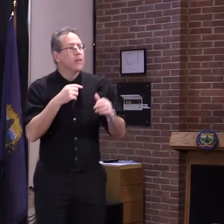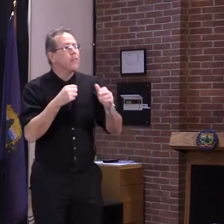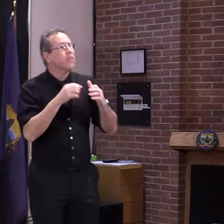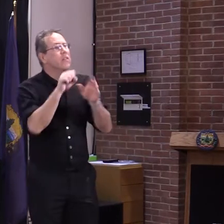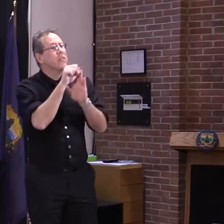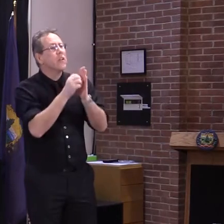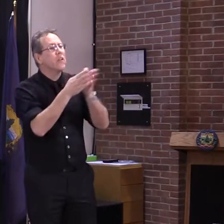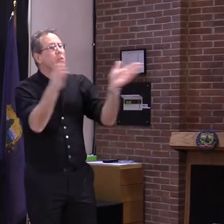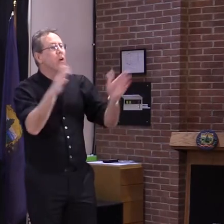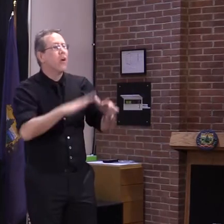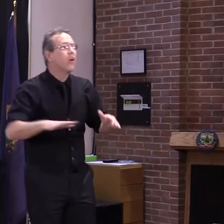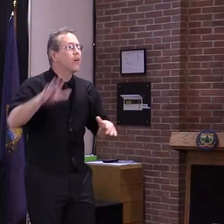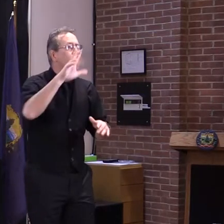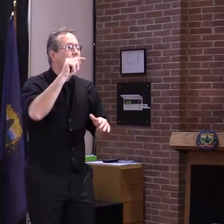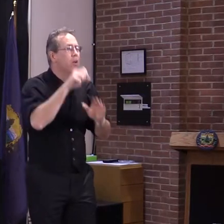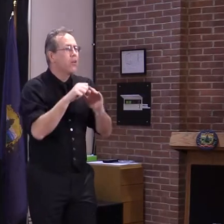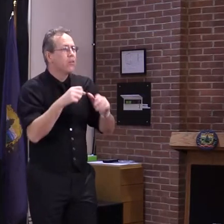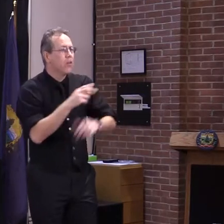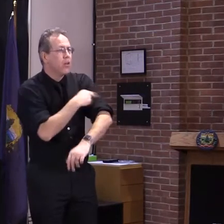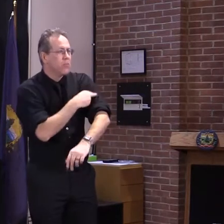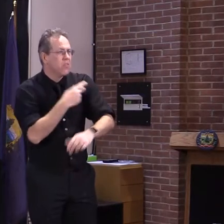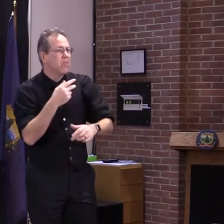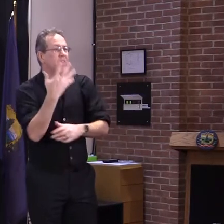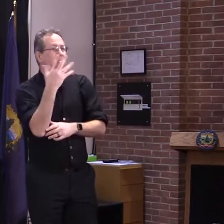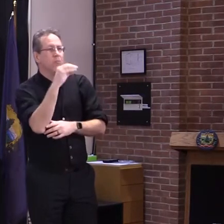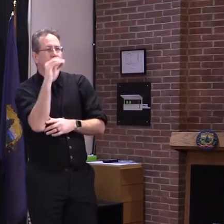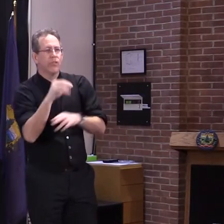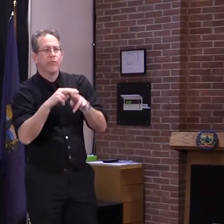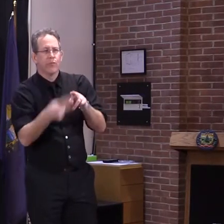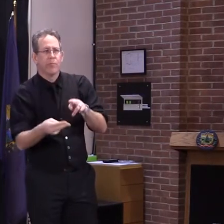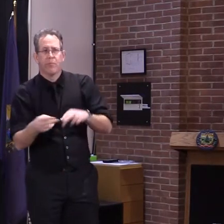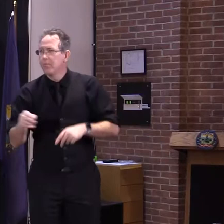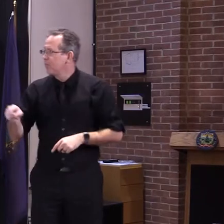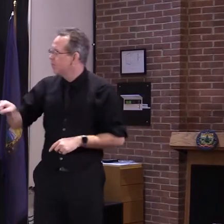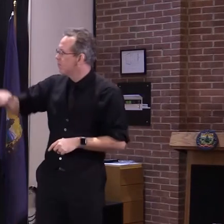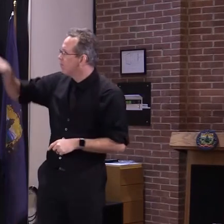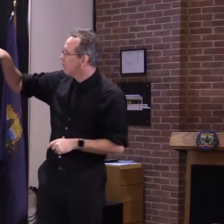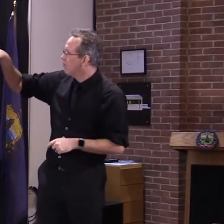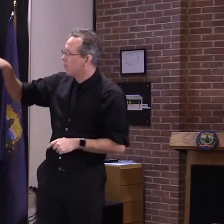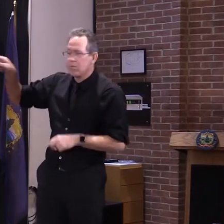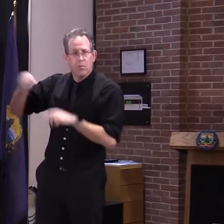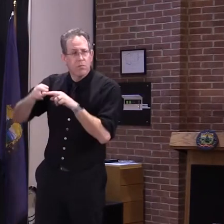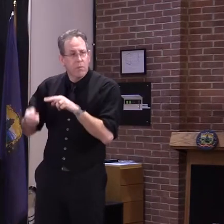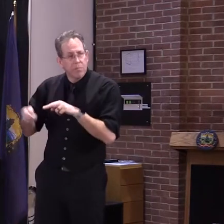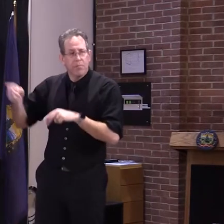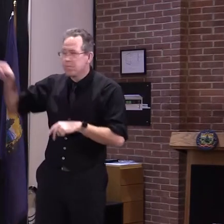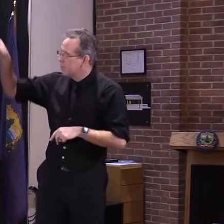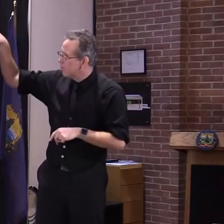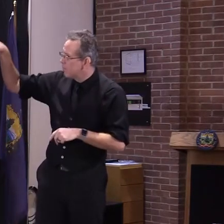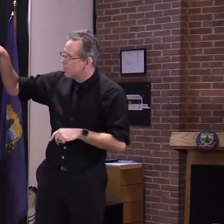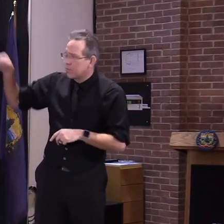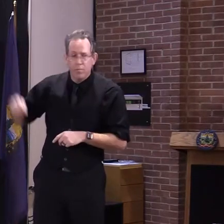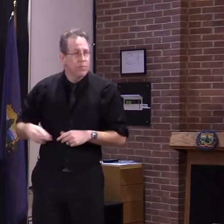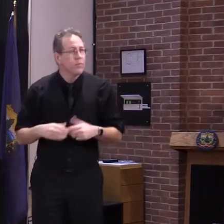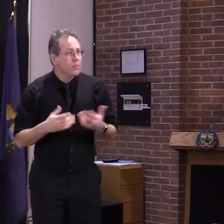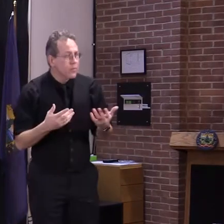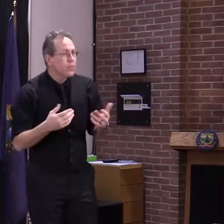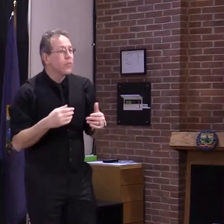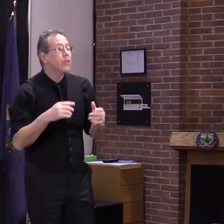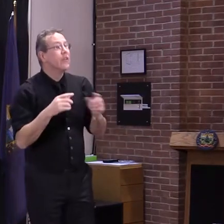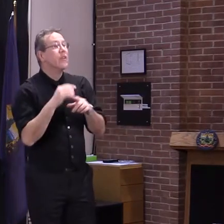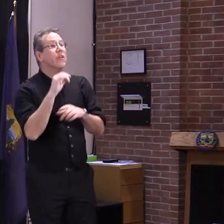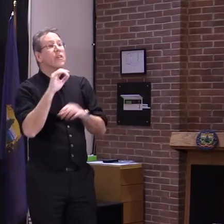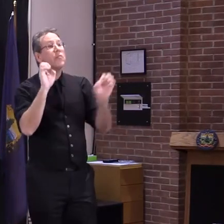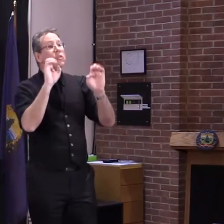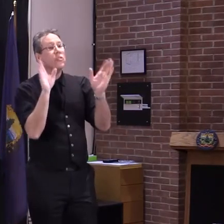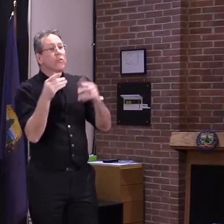5% over the last 7 days in terms of the general hospital beds, down 1% in terms of the ICU numbers. So